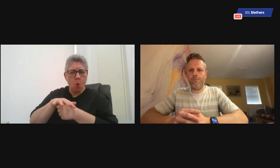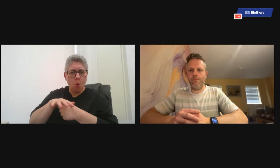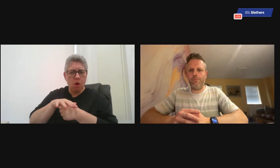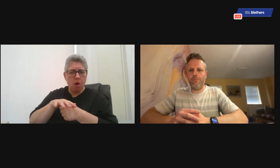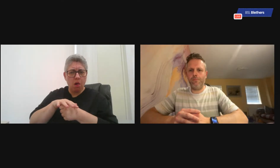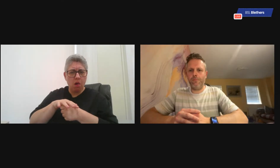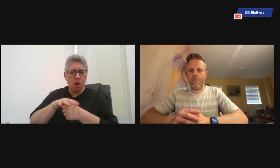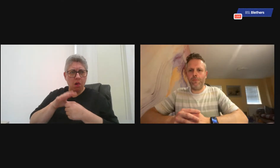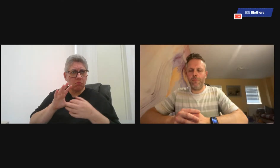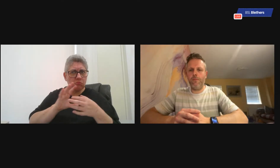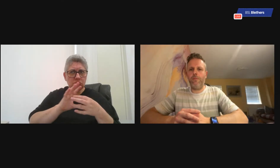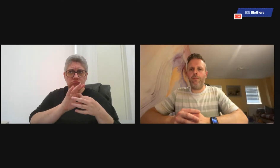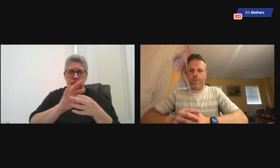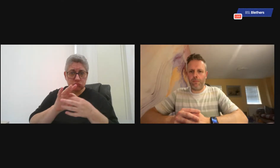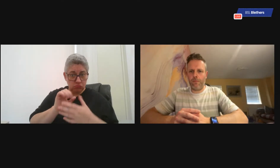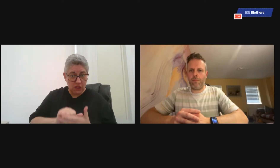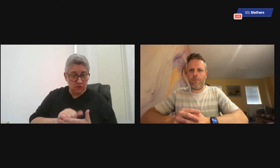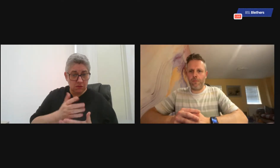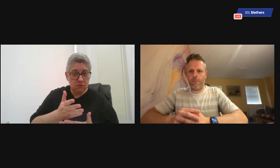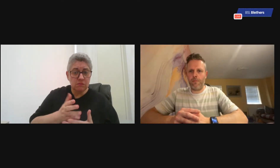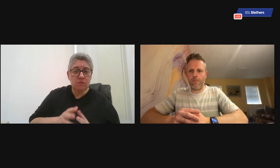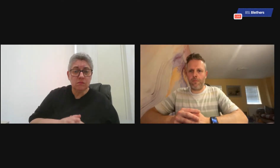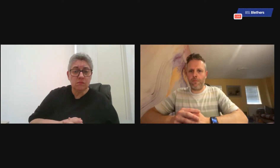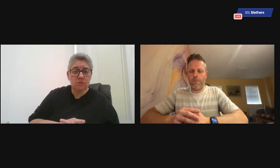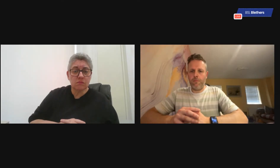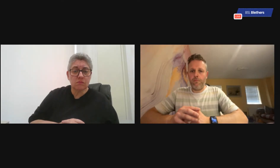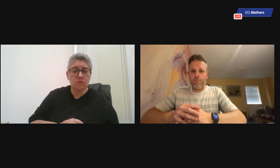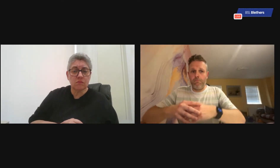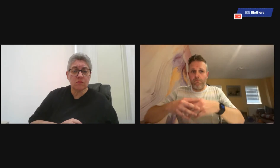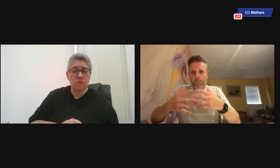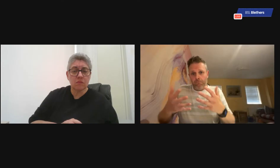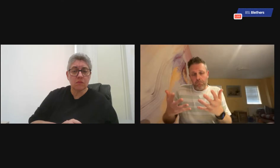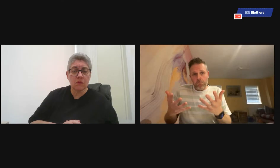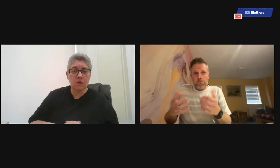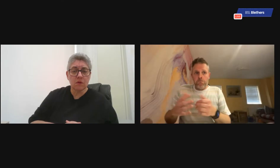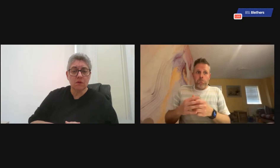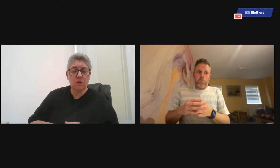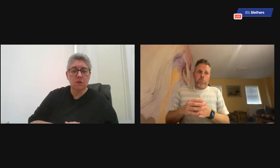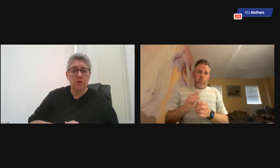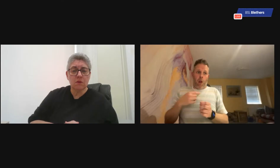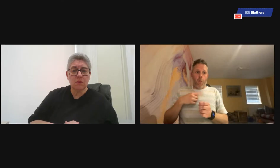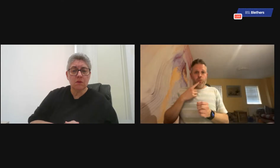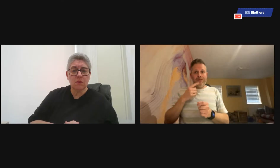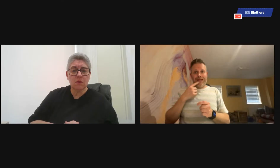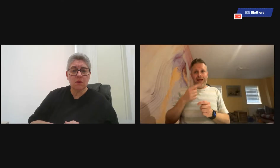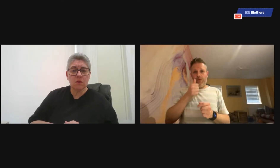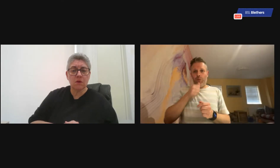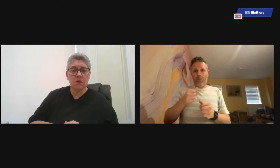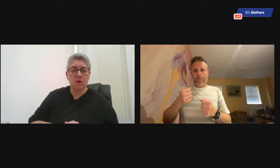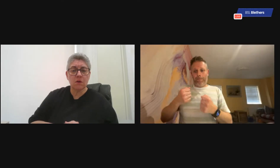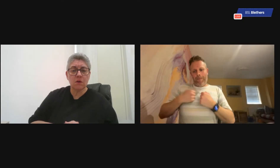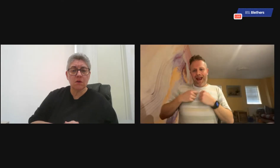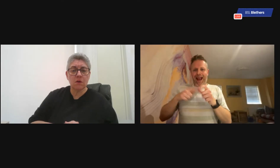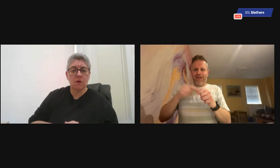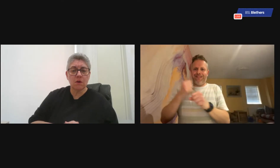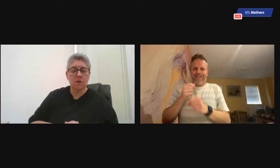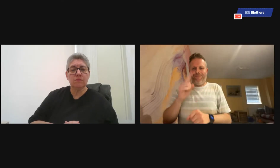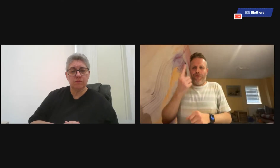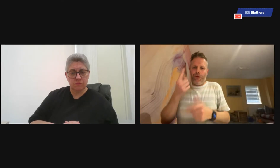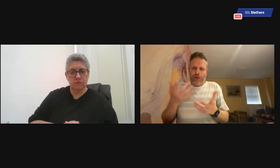Did you have a Google at all kinds of other local agencies and contact a number of